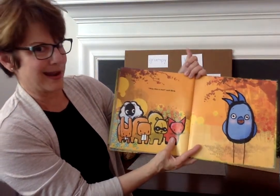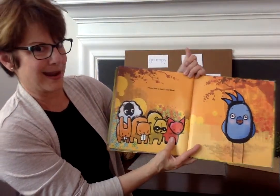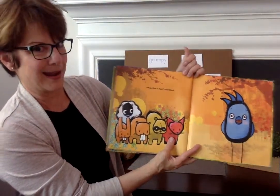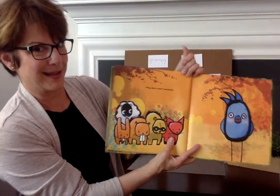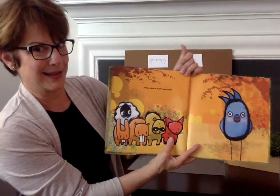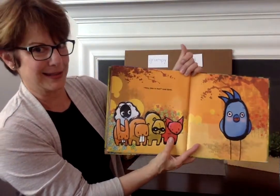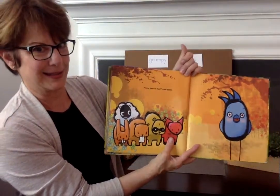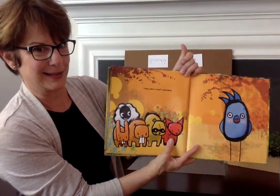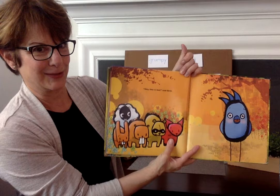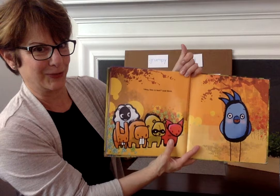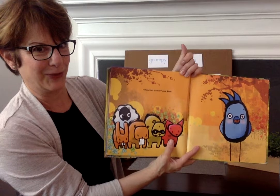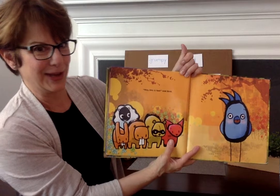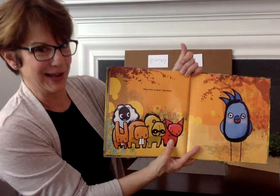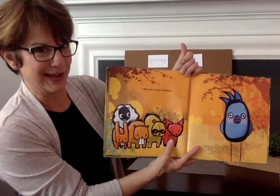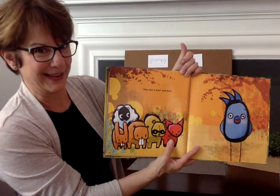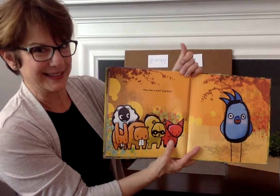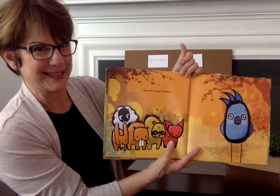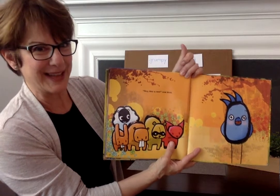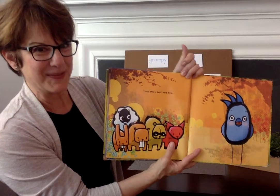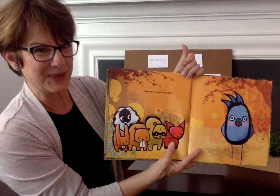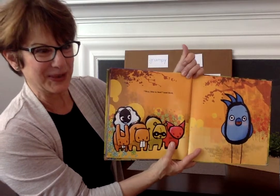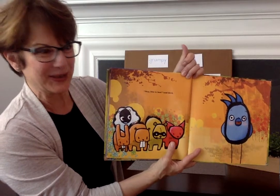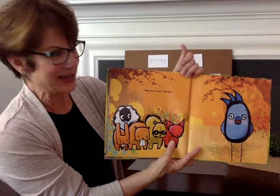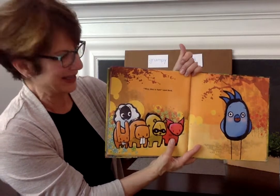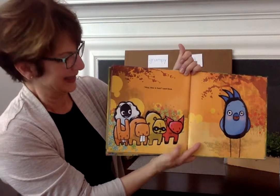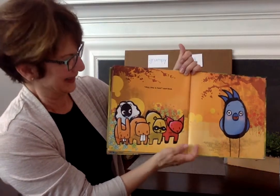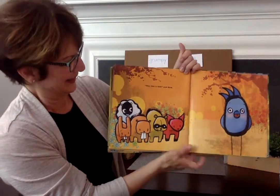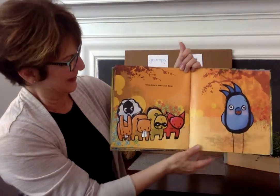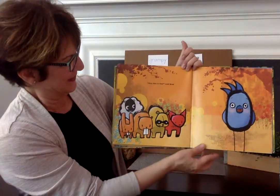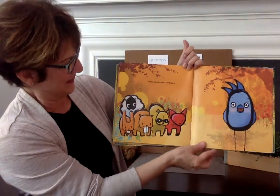"Hey, this is fun," said Bird.